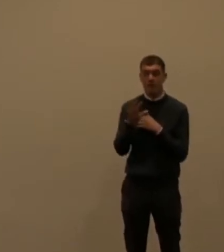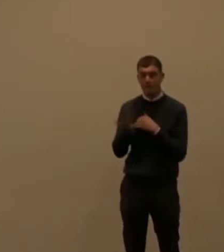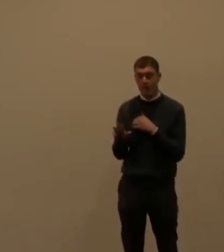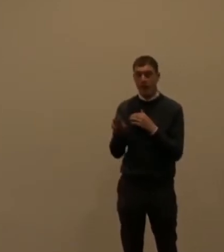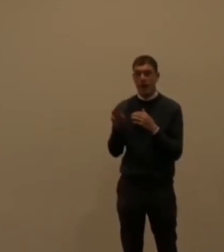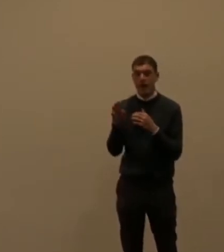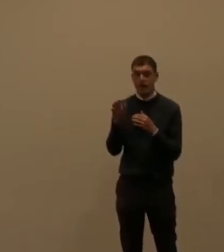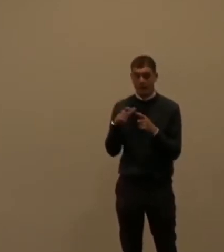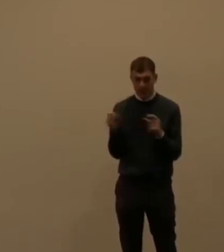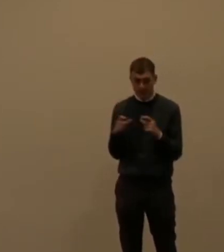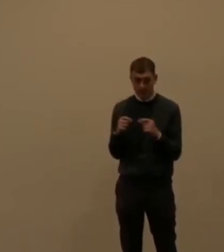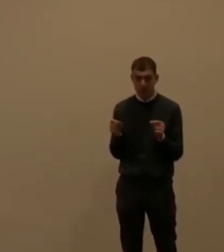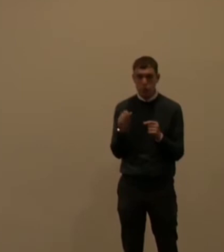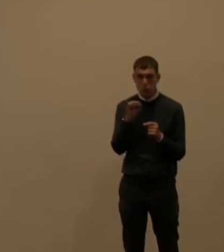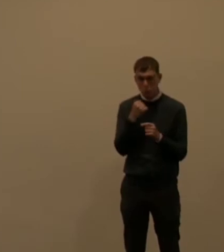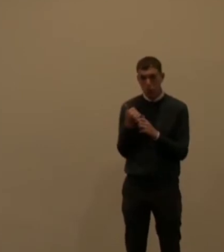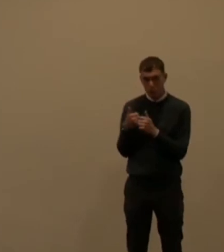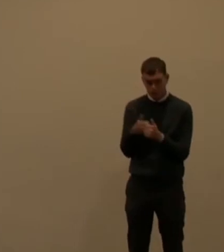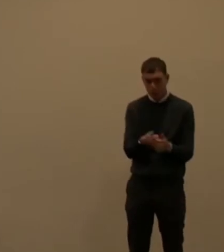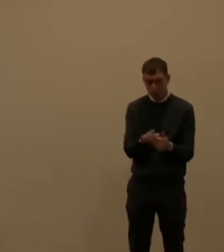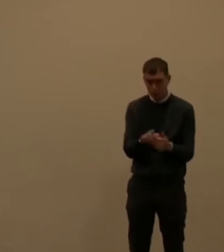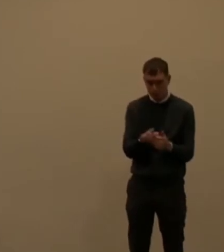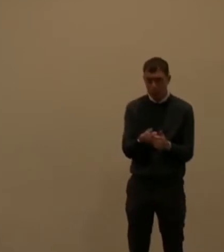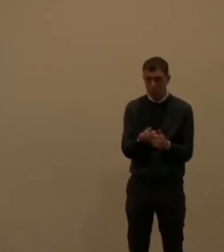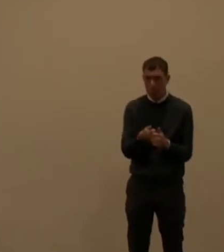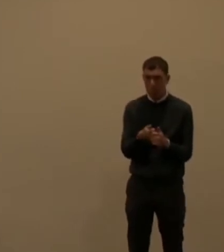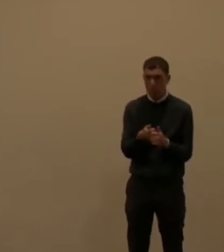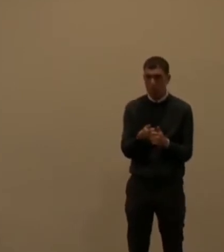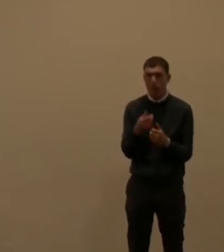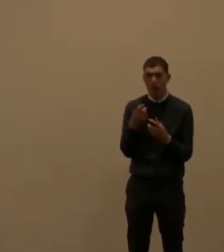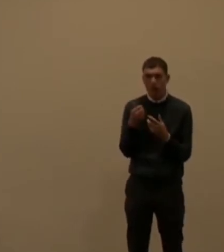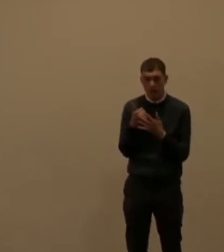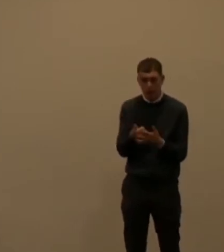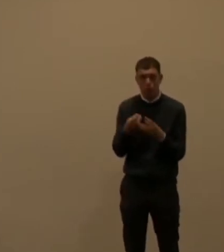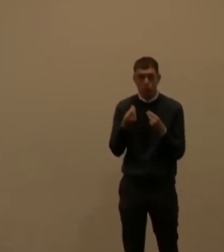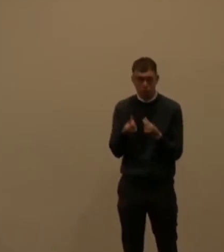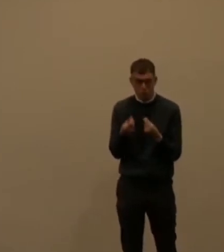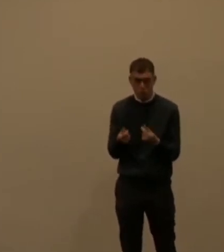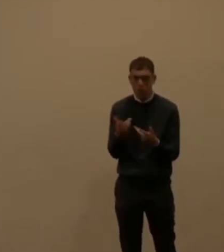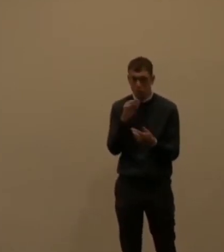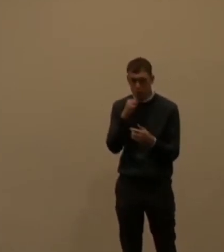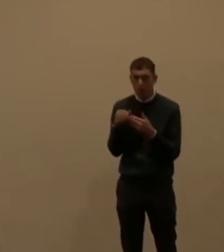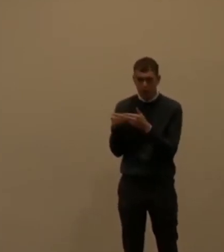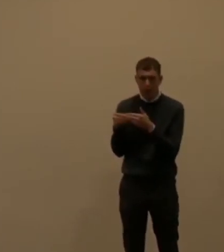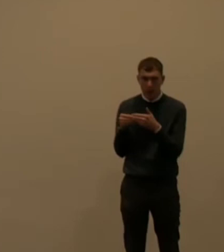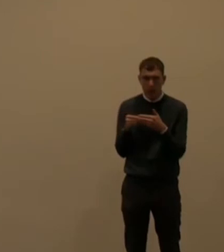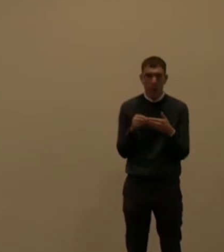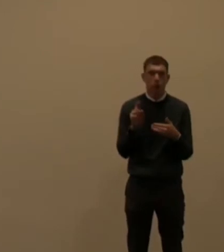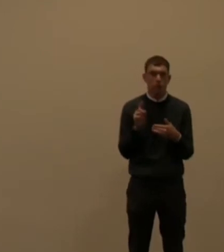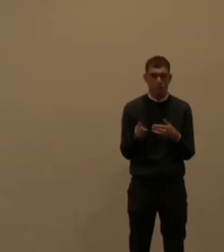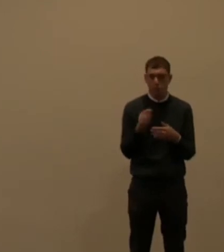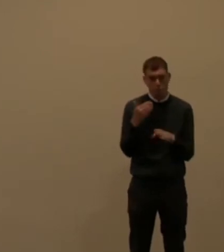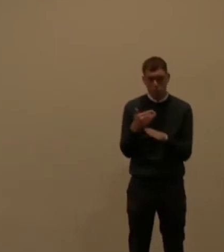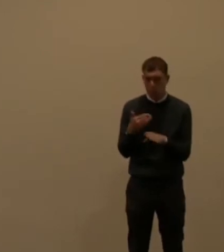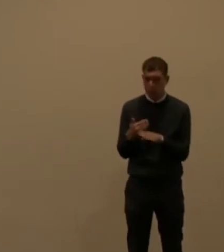will just get the theoretical help from them. Then they'll help you with the resources, they'll help you guide you along, but they will not do the